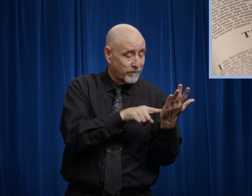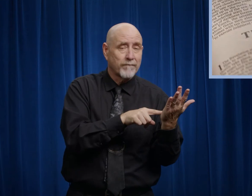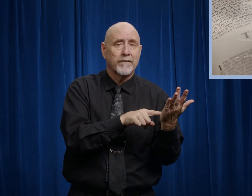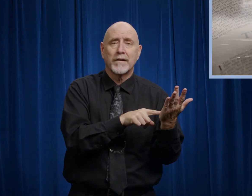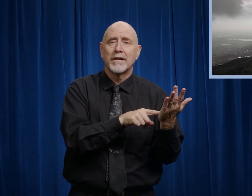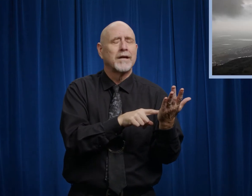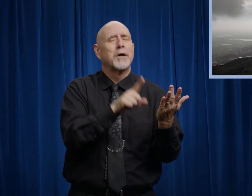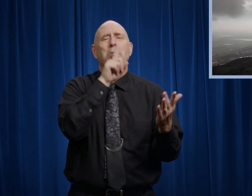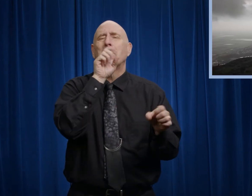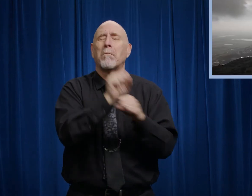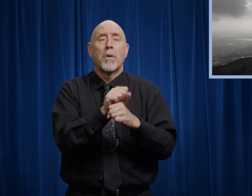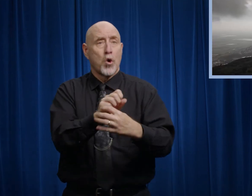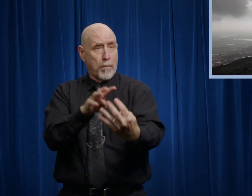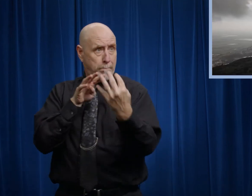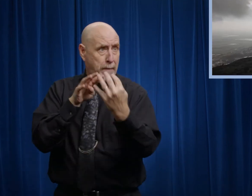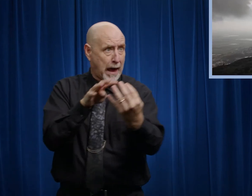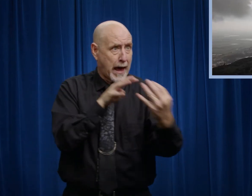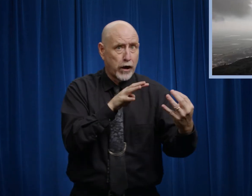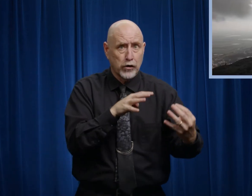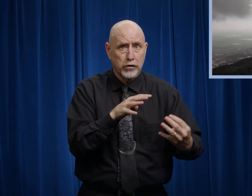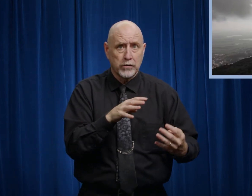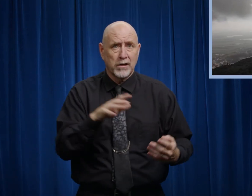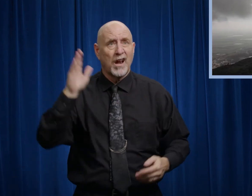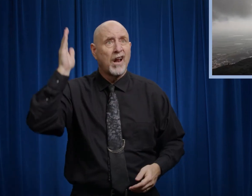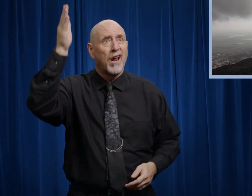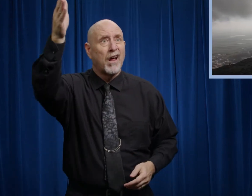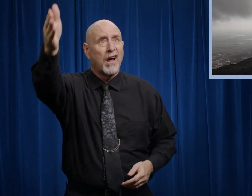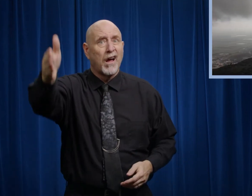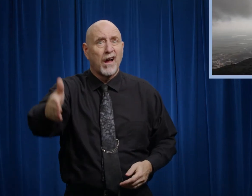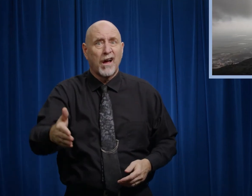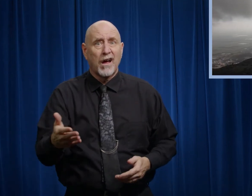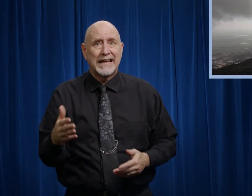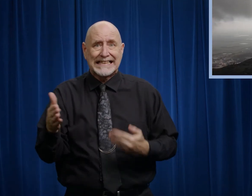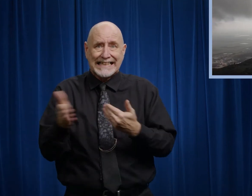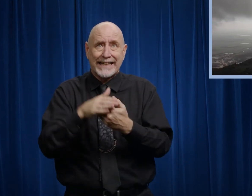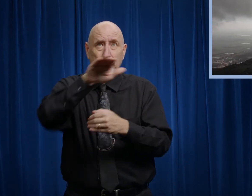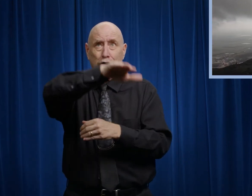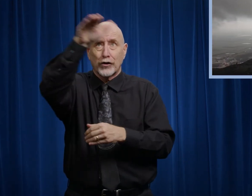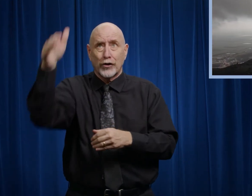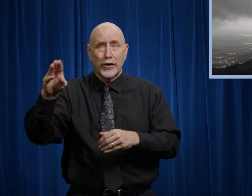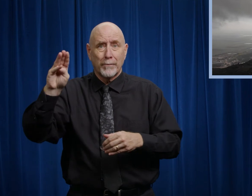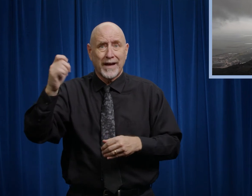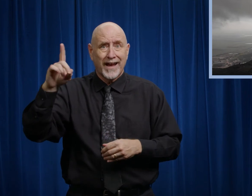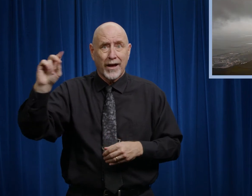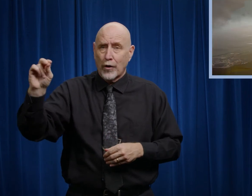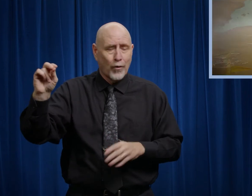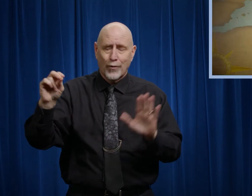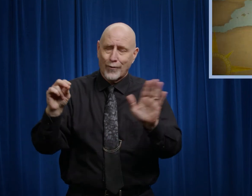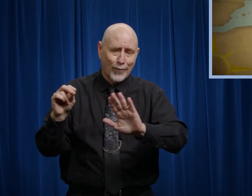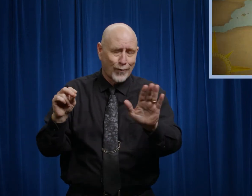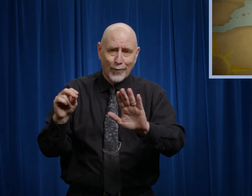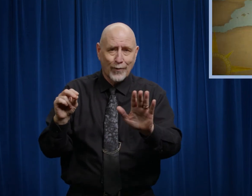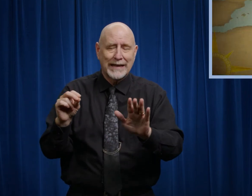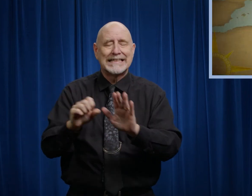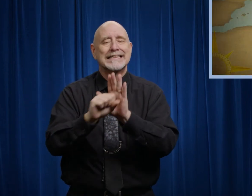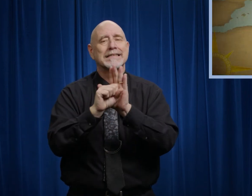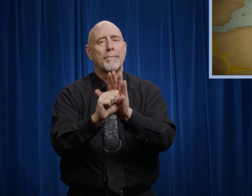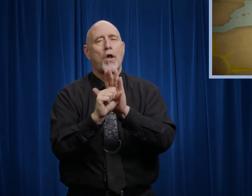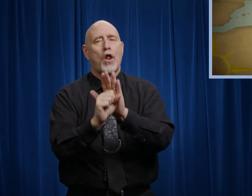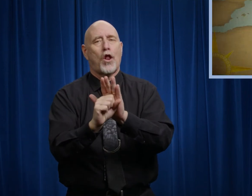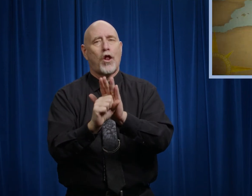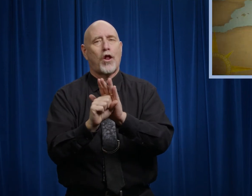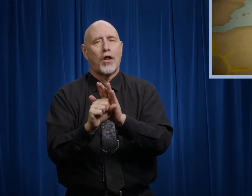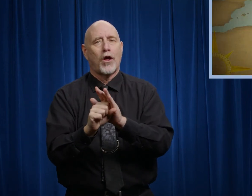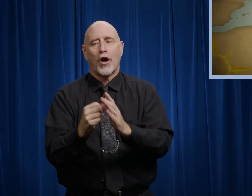book of Revelation isn't a literal battle to be fought someday near the tell of Megiddo, but rather it's